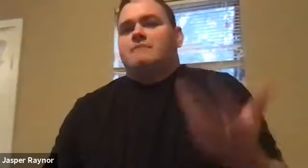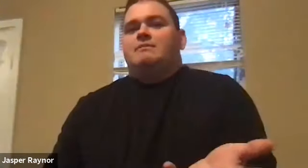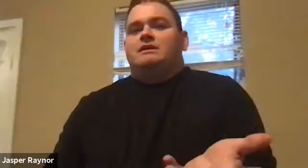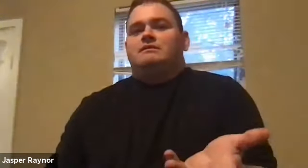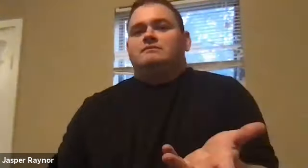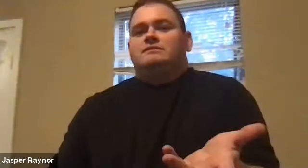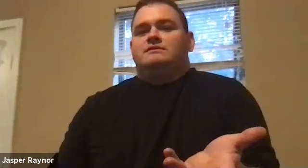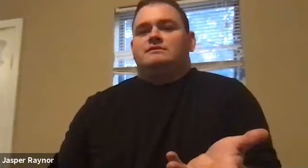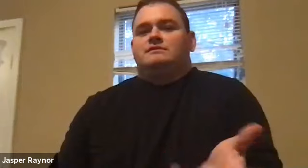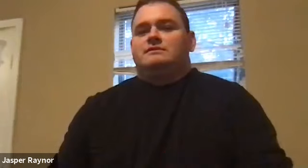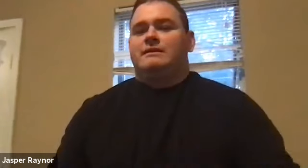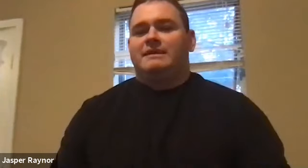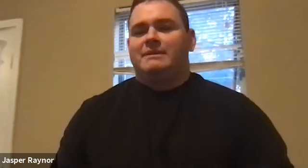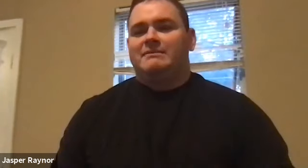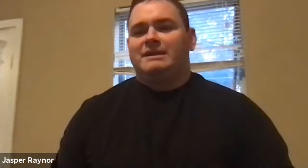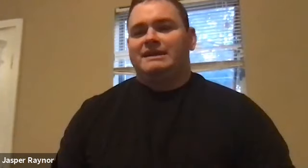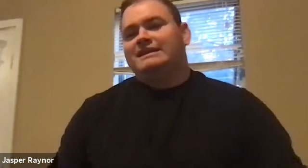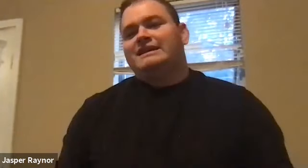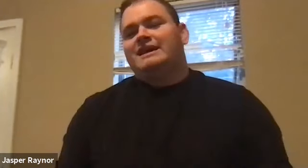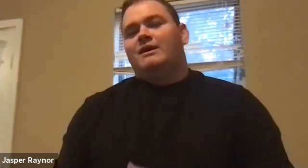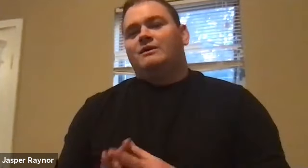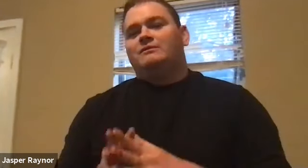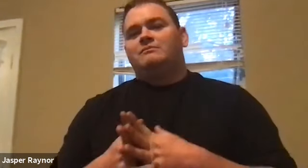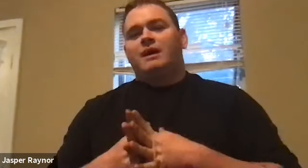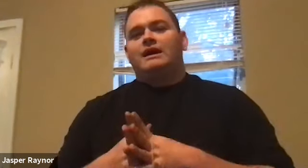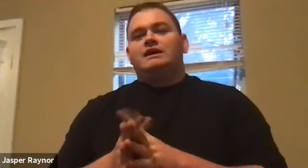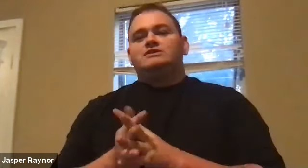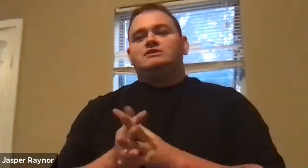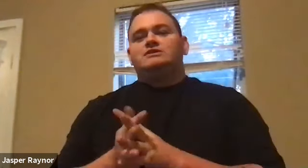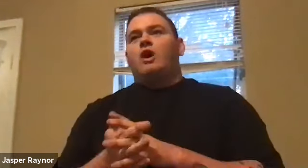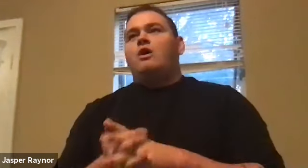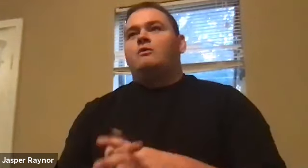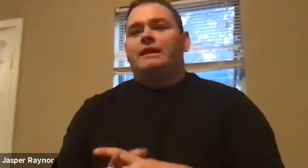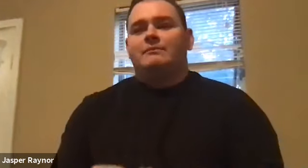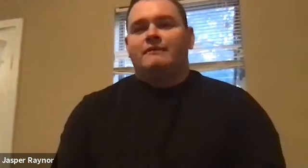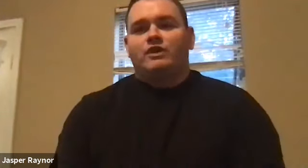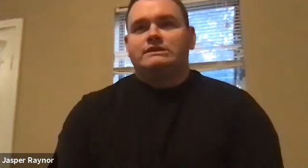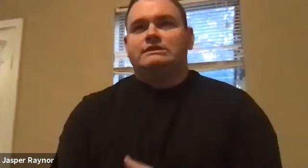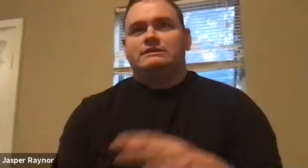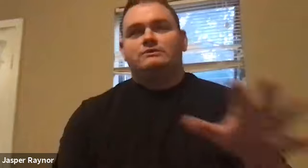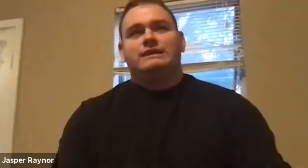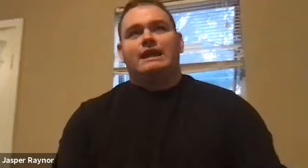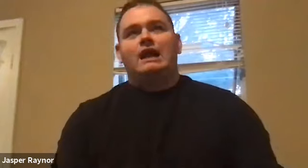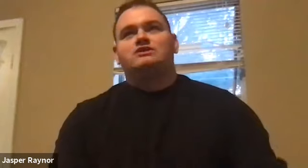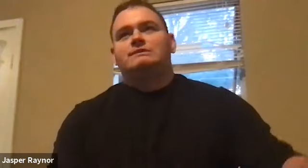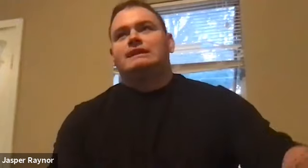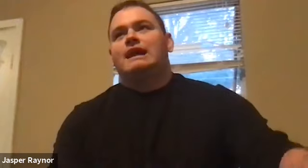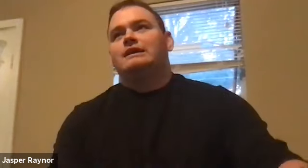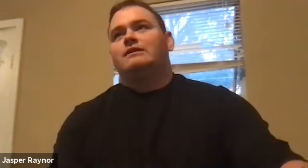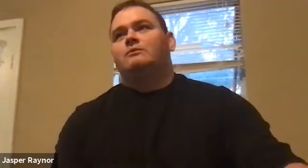Maybe that may have been it. But so we were all, me and my friends. This was in college. I was a Gallaudet. Me